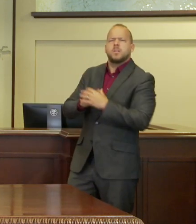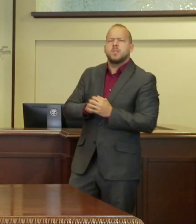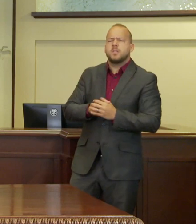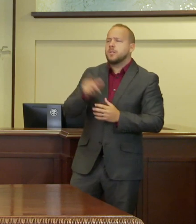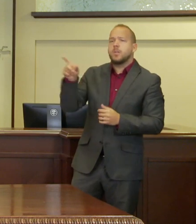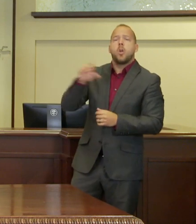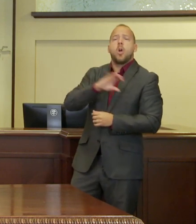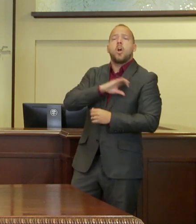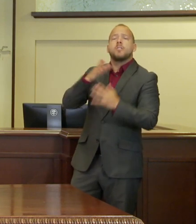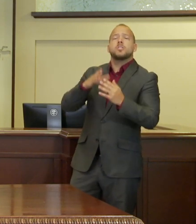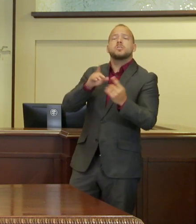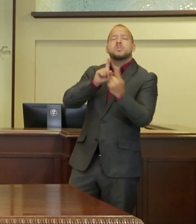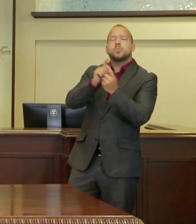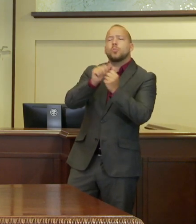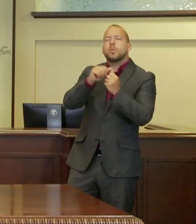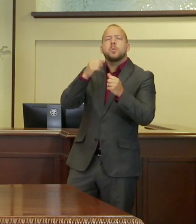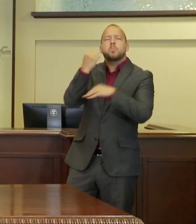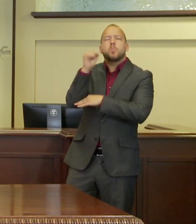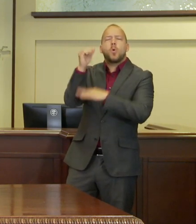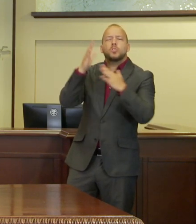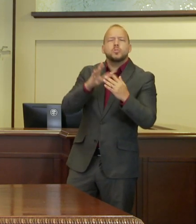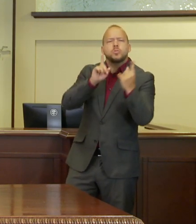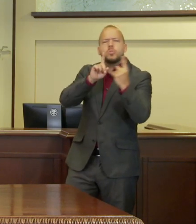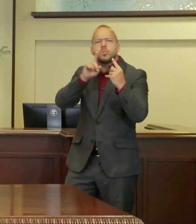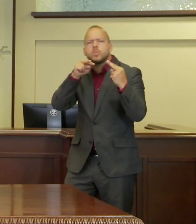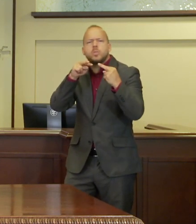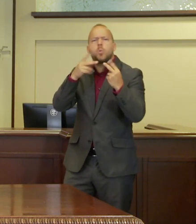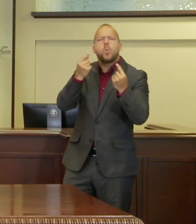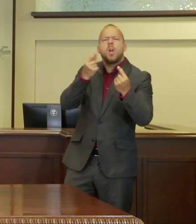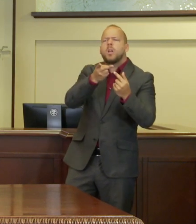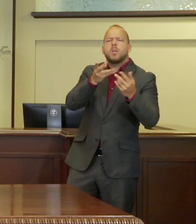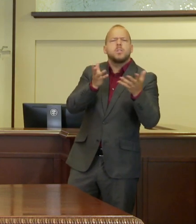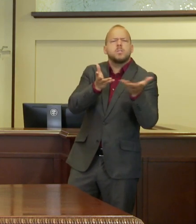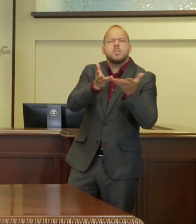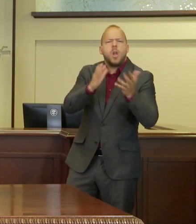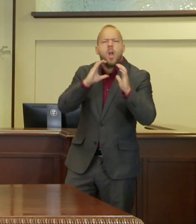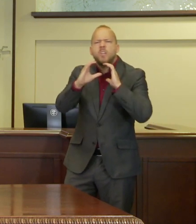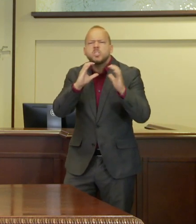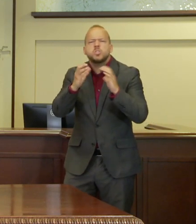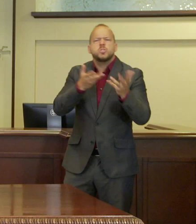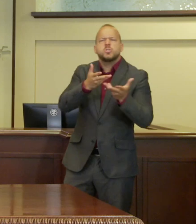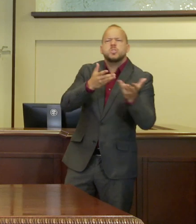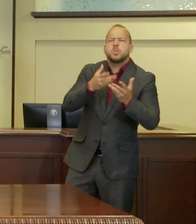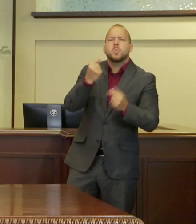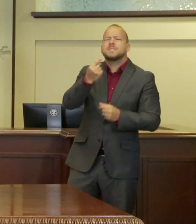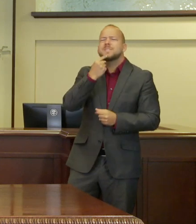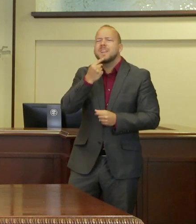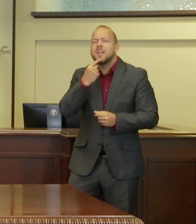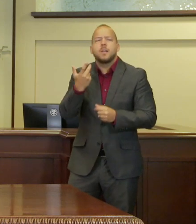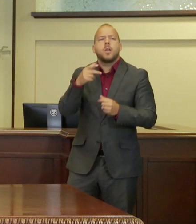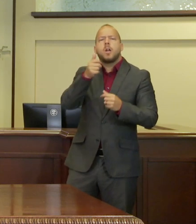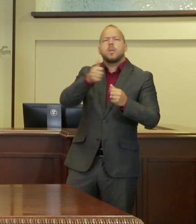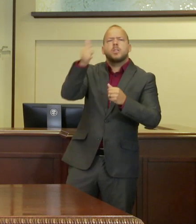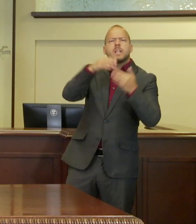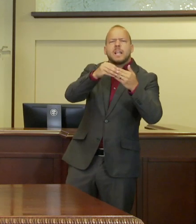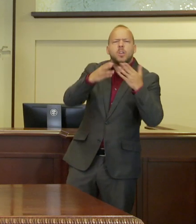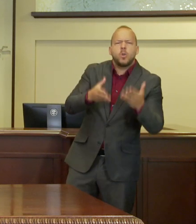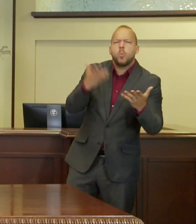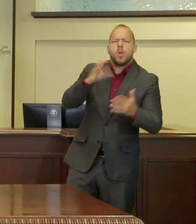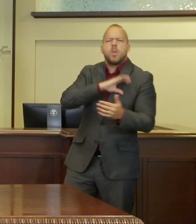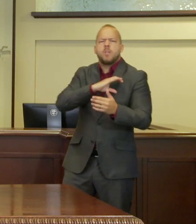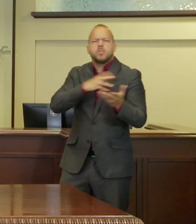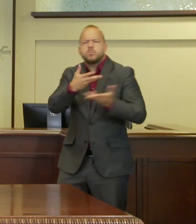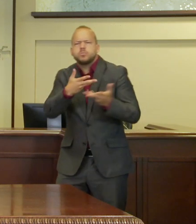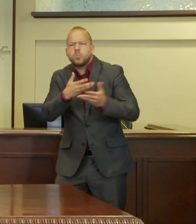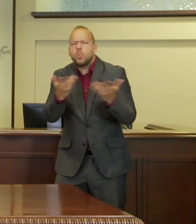protesters? What is the response in the rank and file to those discussions? So I just had one of those conversations earlier today, and it was a